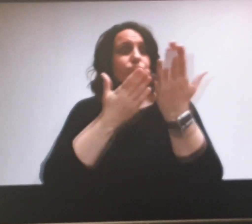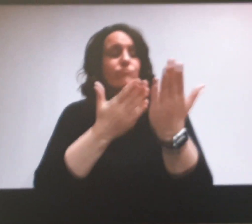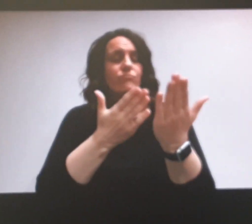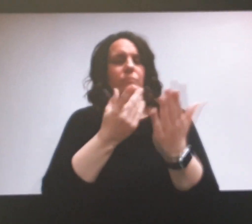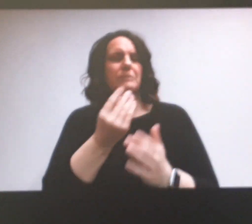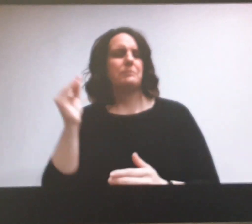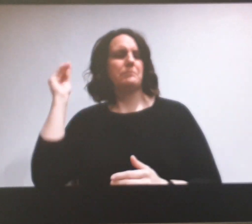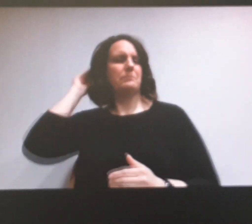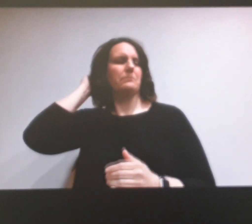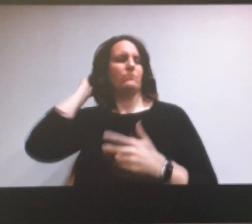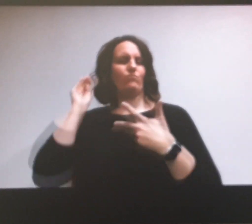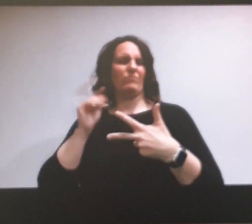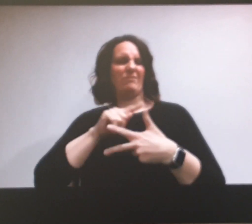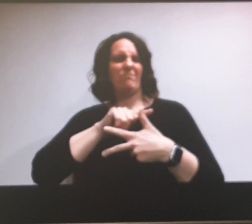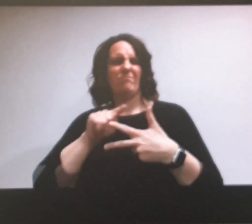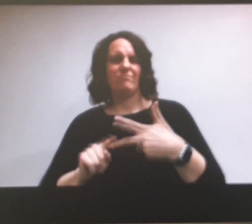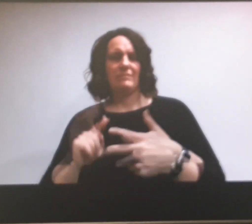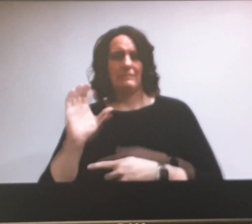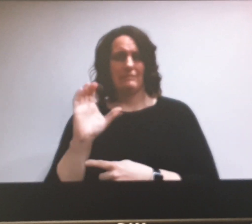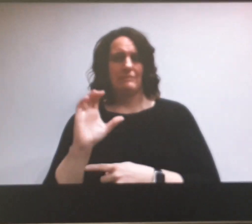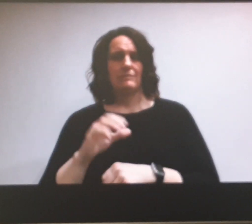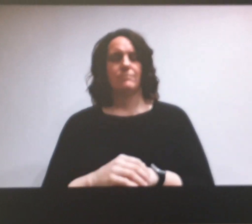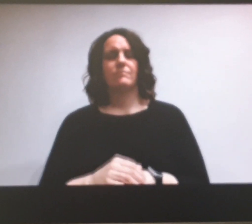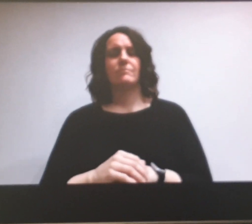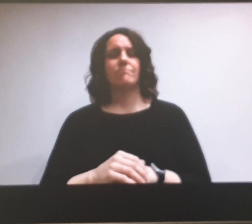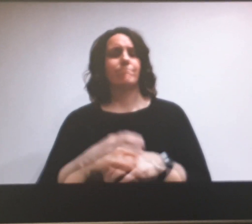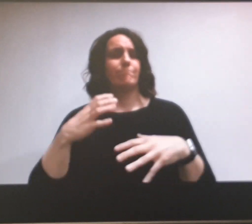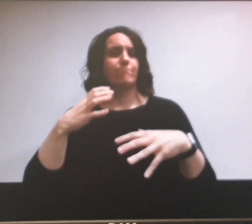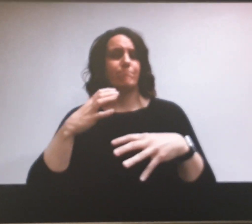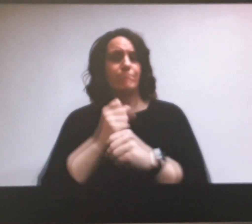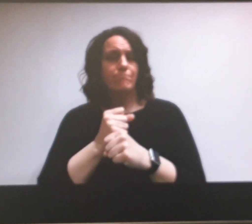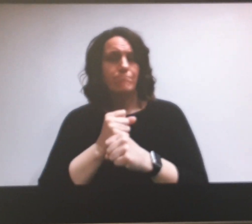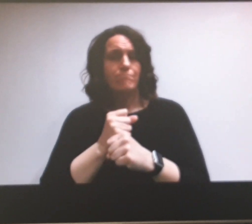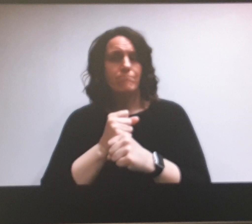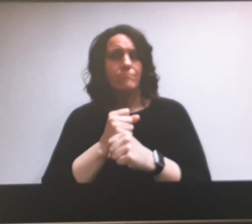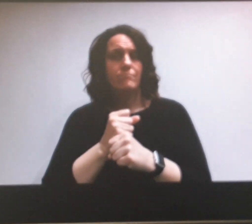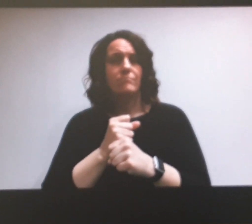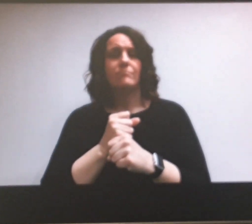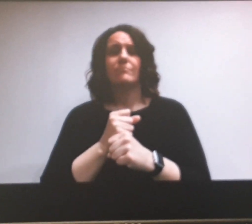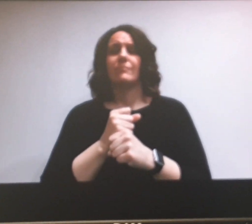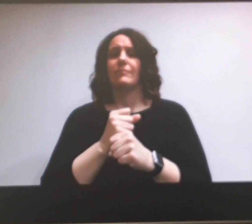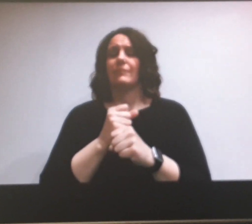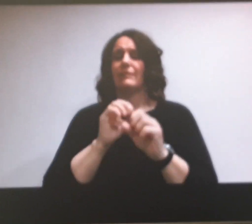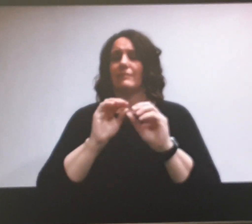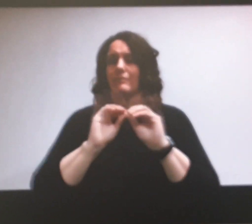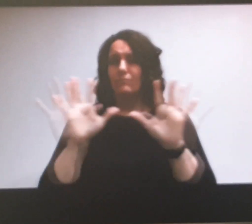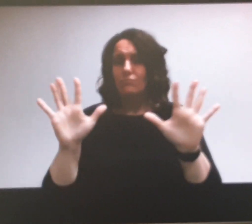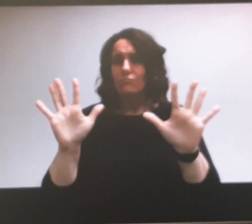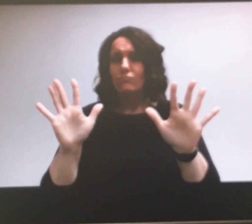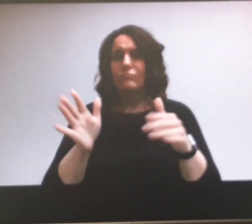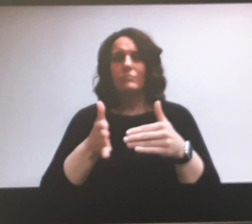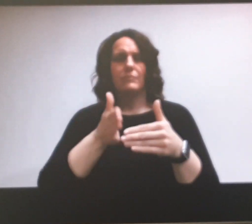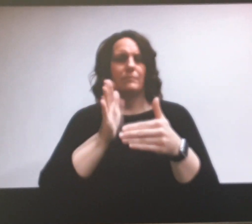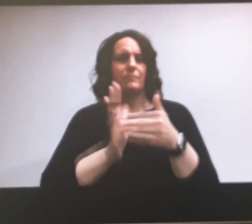Make sure you have your point noted. We have 3 things that need to